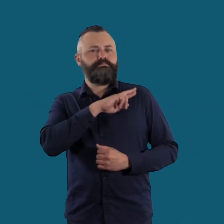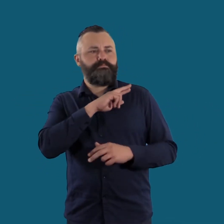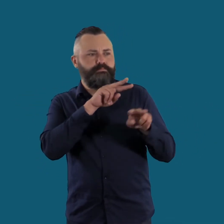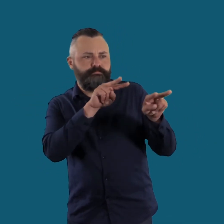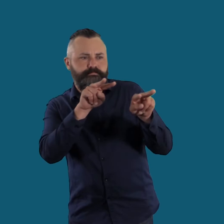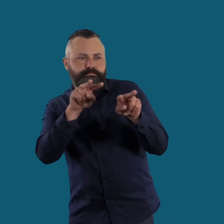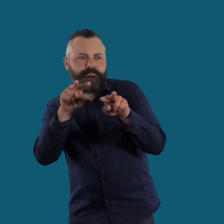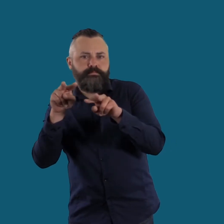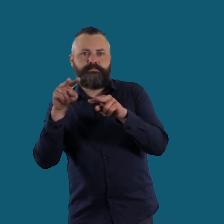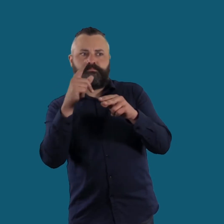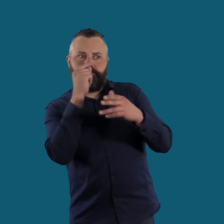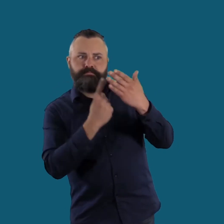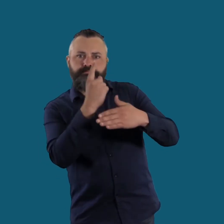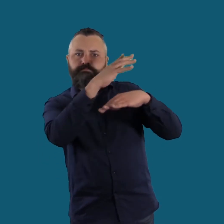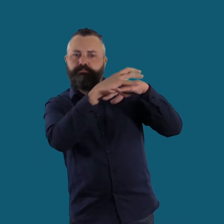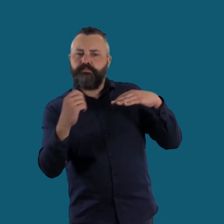Who's responsible for monitoring landslides?